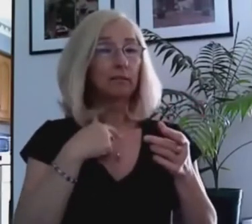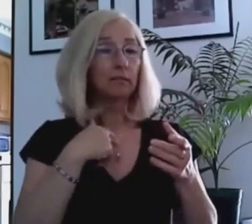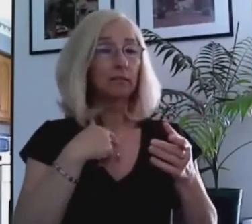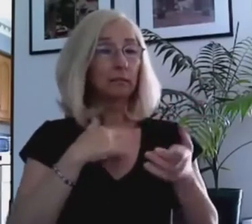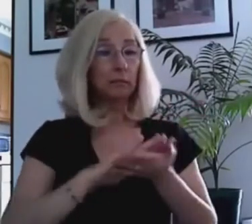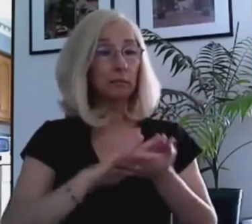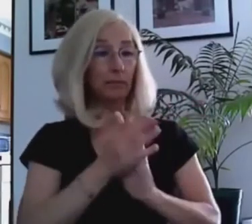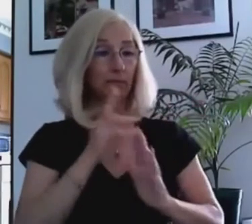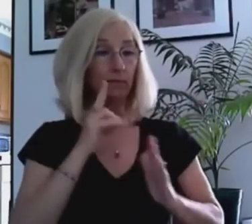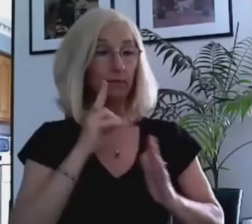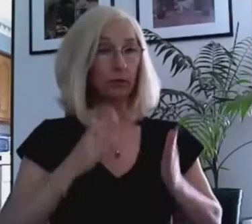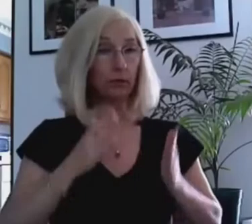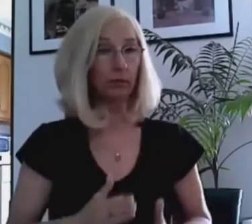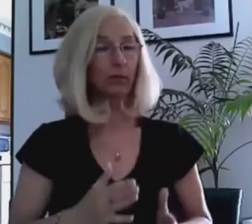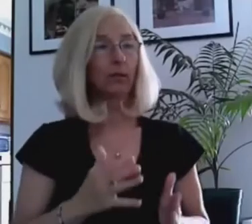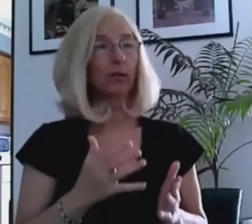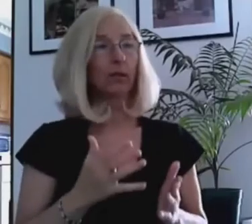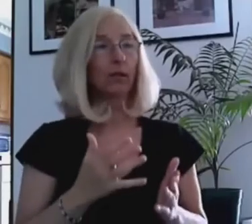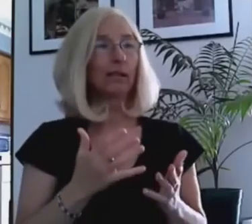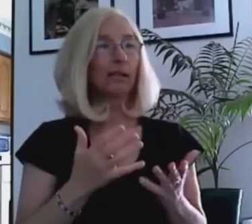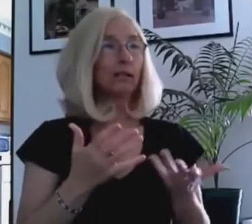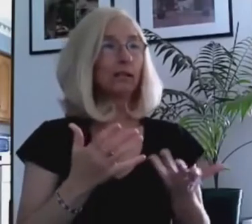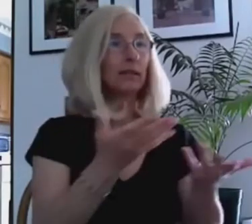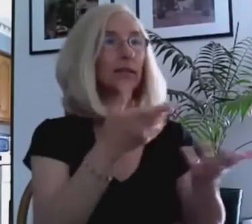and deaf friends in the deaf community,